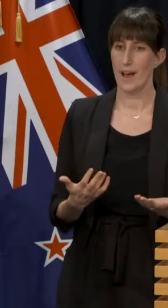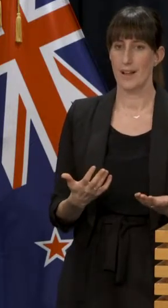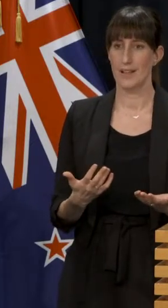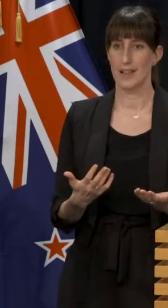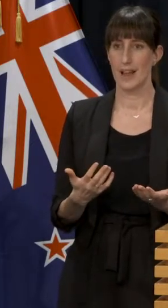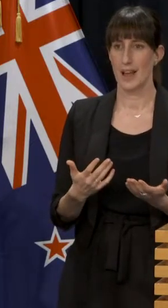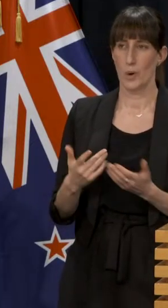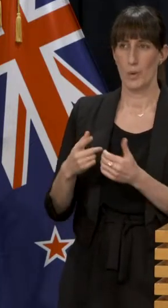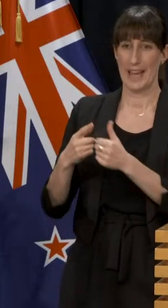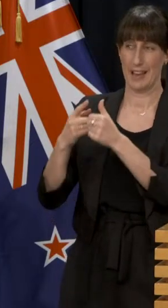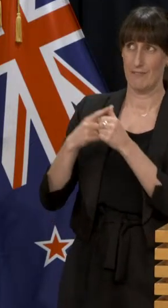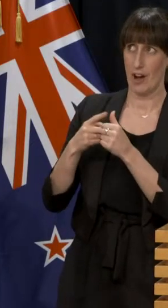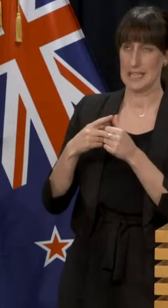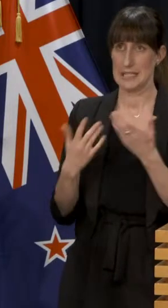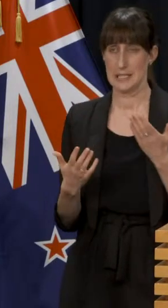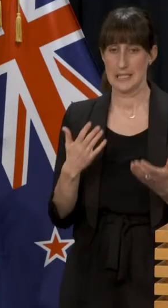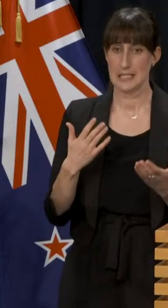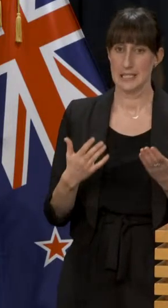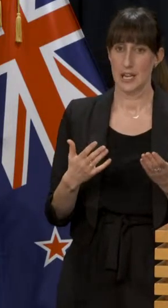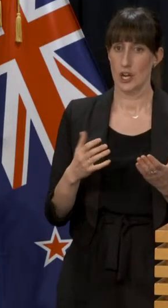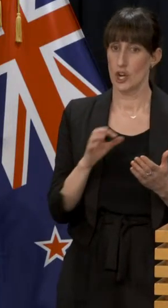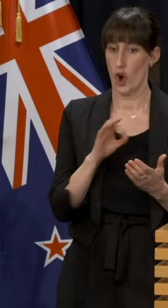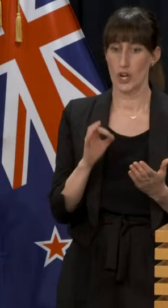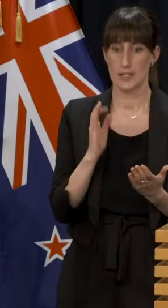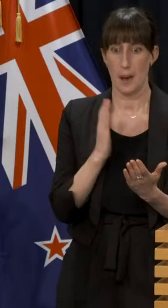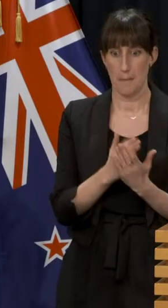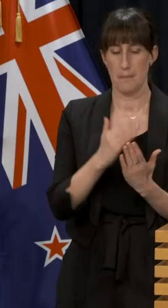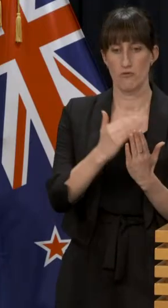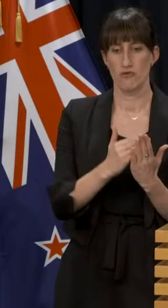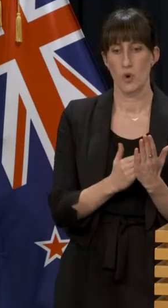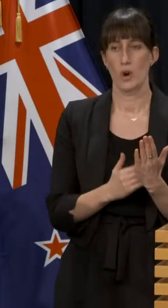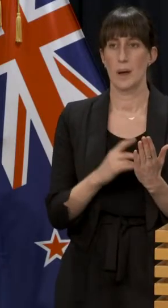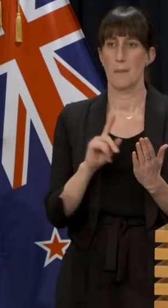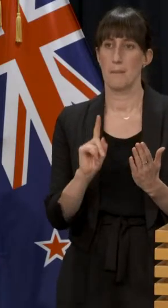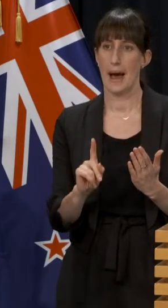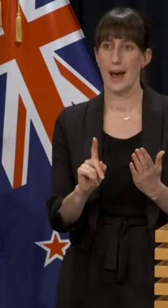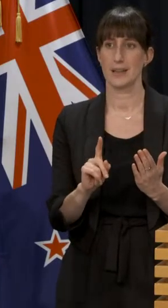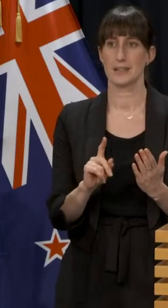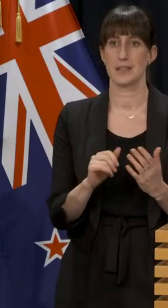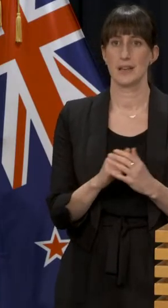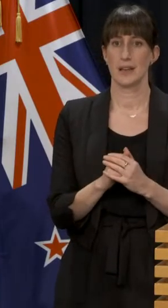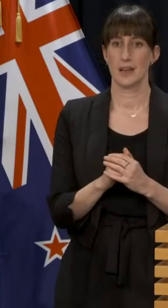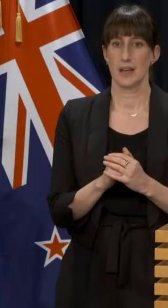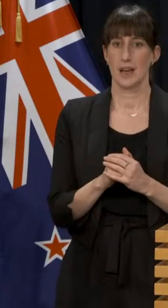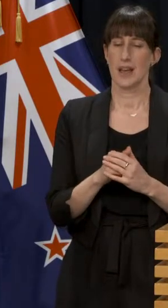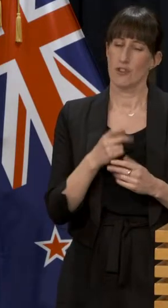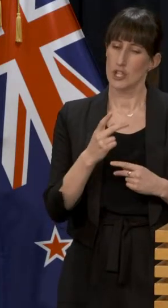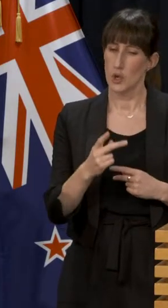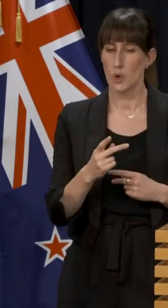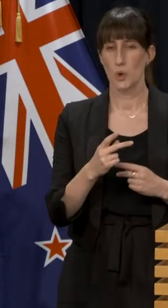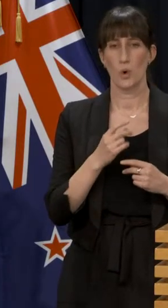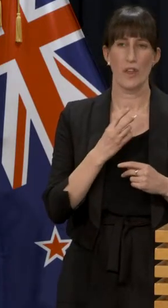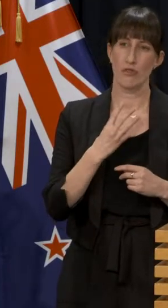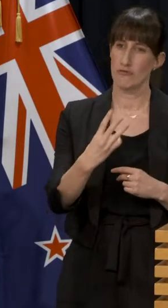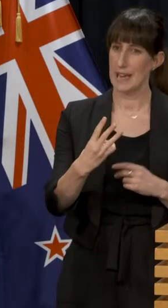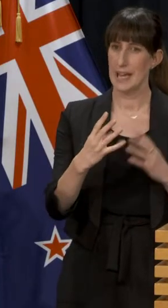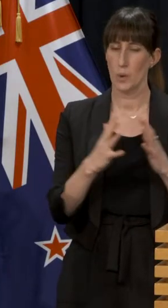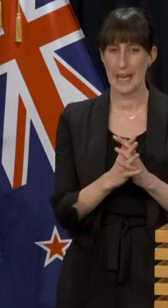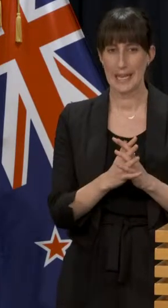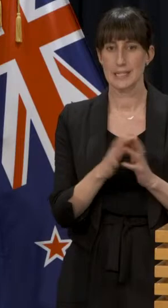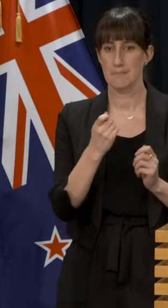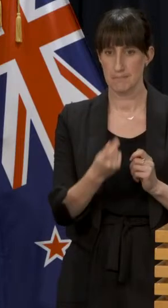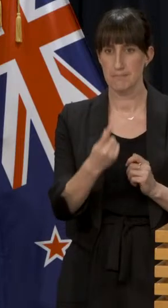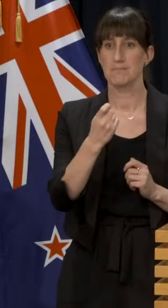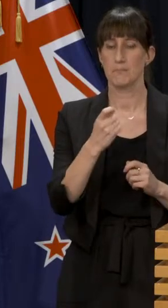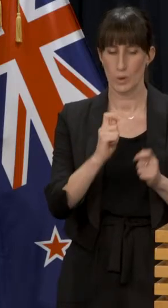their way. There's no rule book on it. At the moment, we're aiming to do it every 2 to 3 weeks, but for some of those workforces who may have more